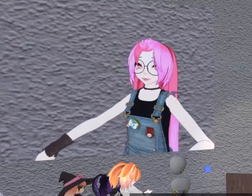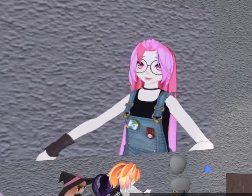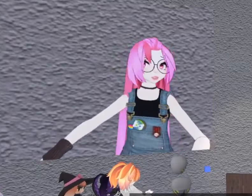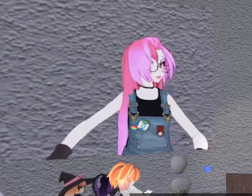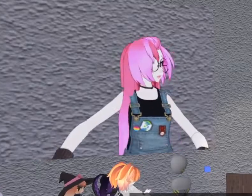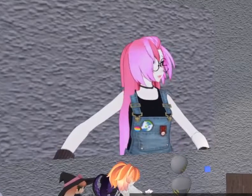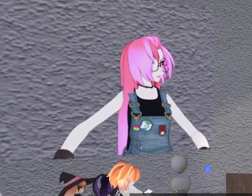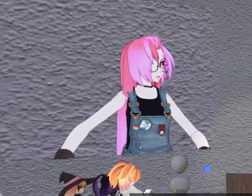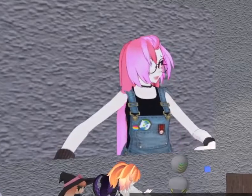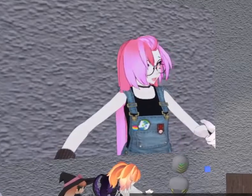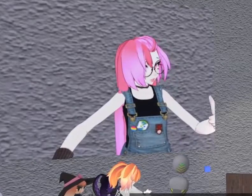Mm-hmm. Do you guys remember?